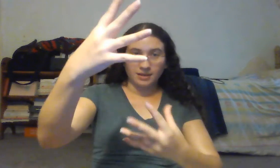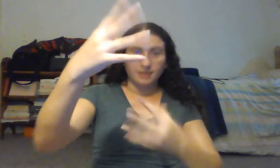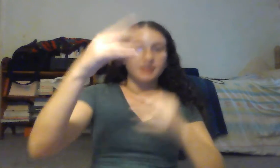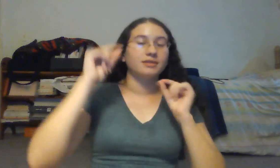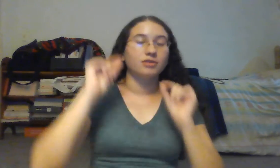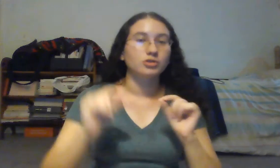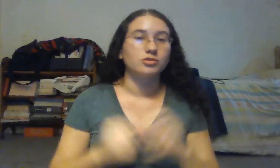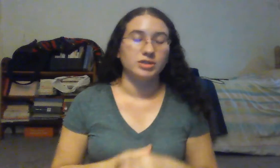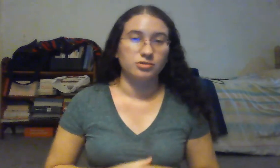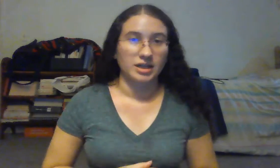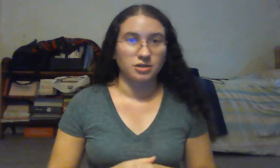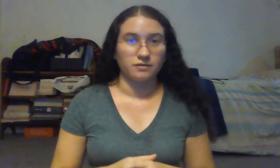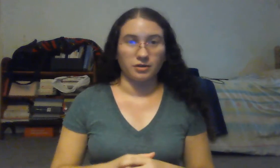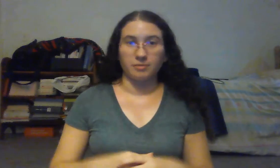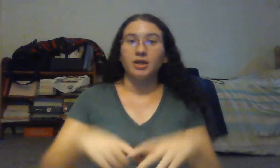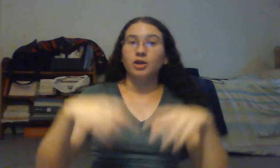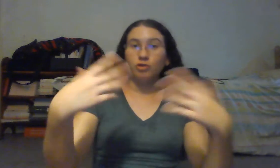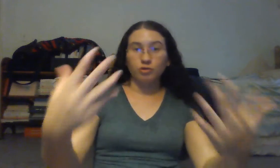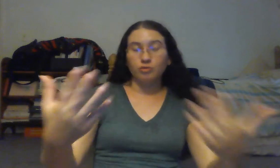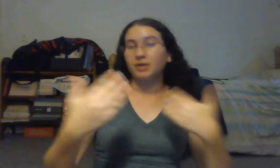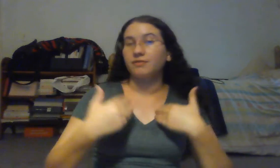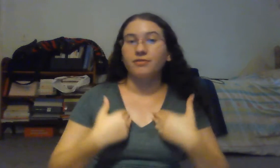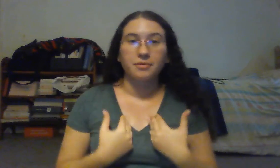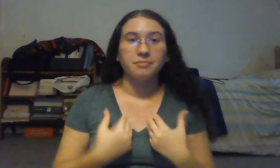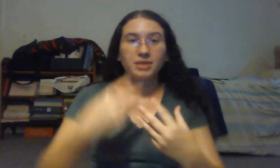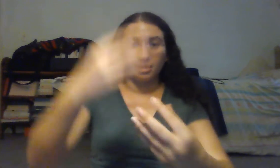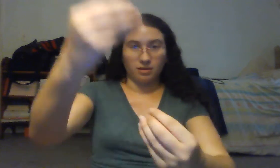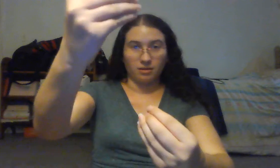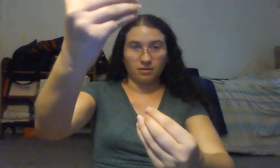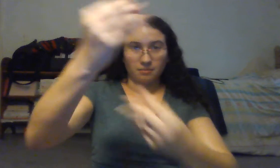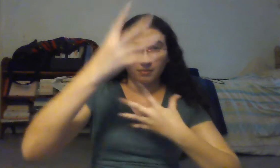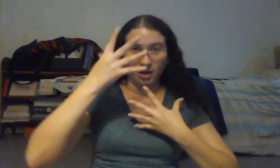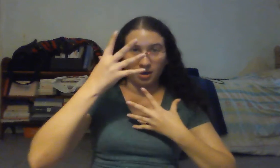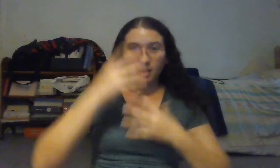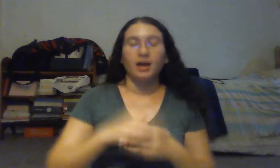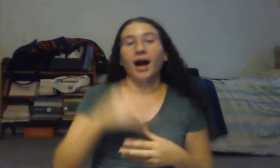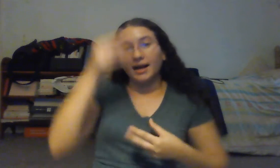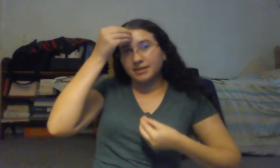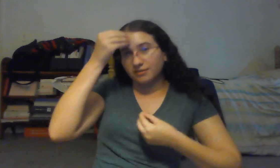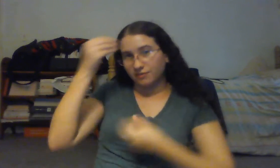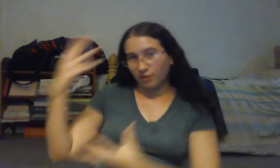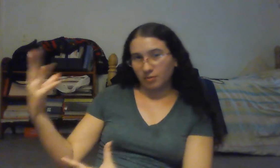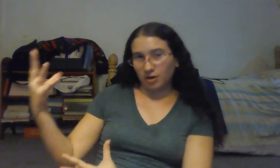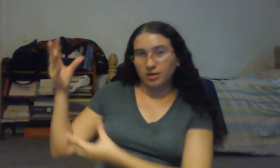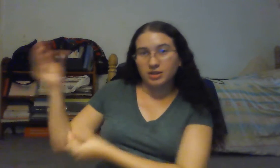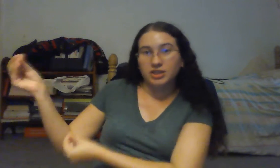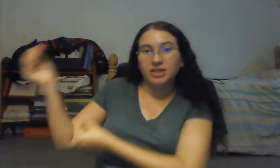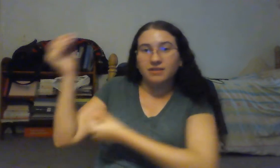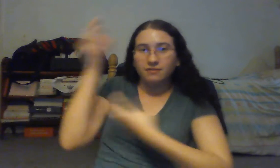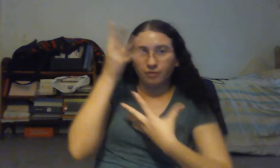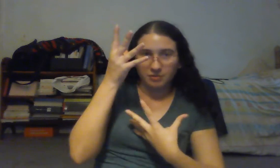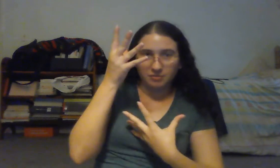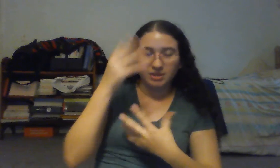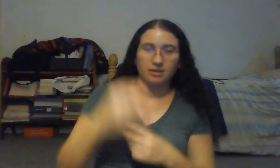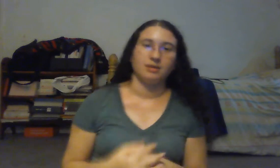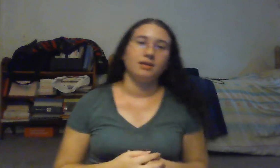This is also a directional verb. You inform me. I inform her. She informs me.